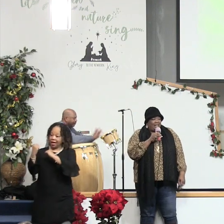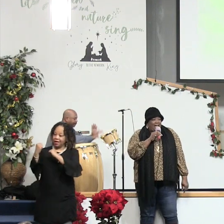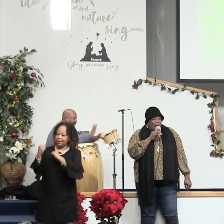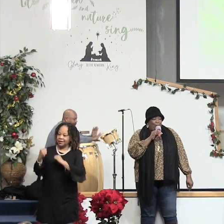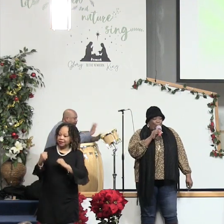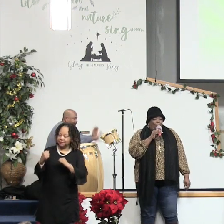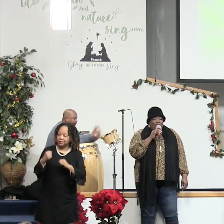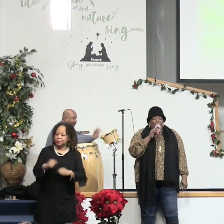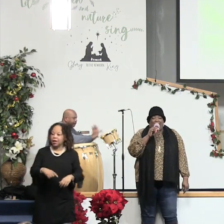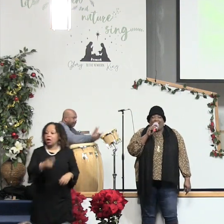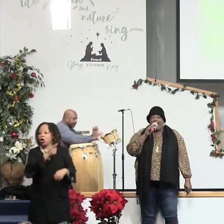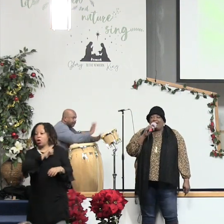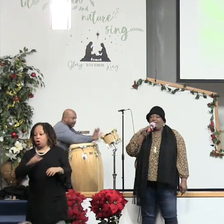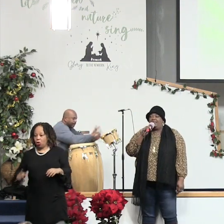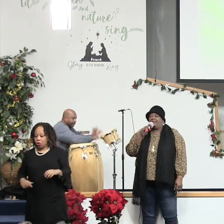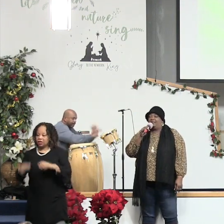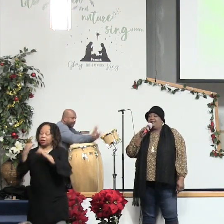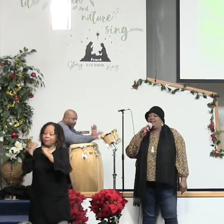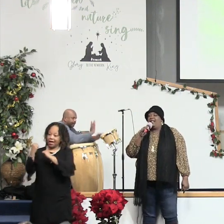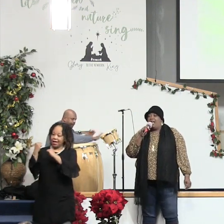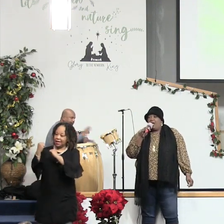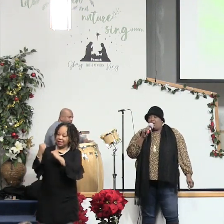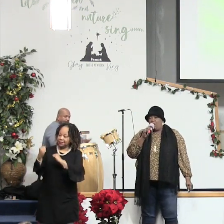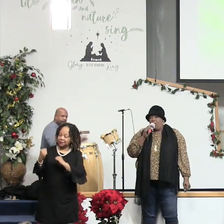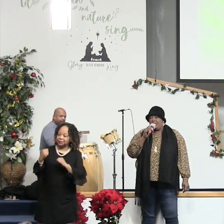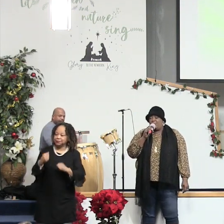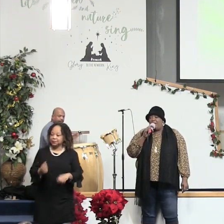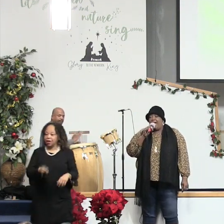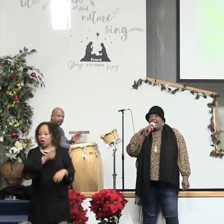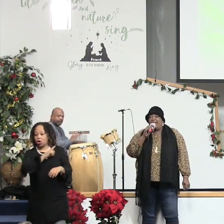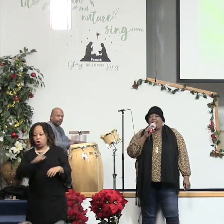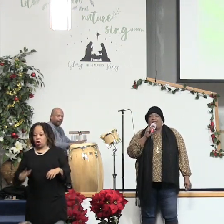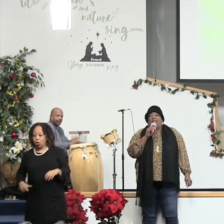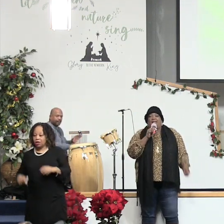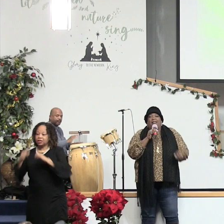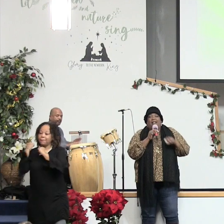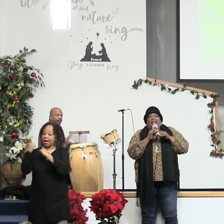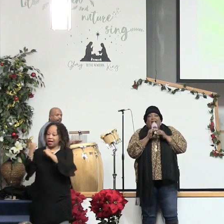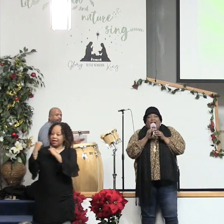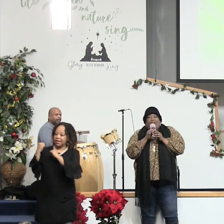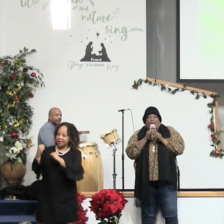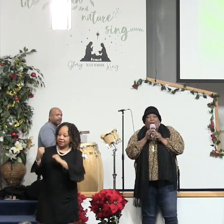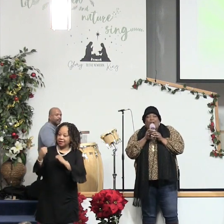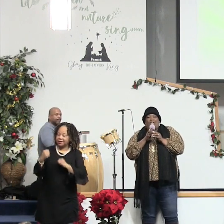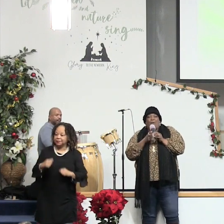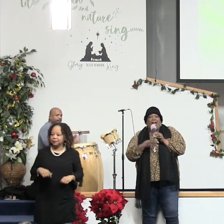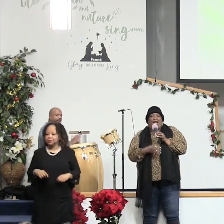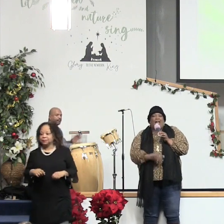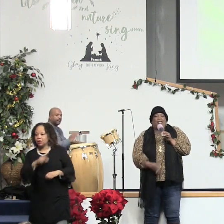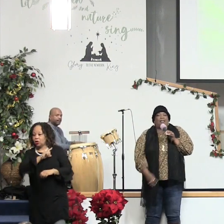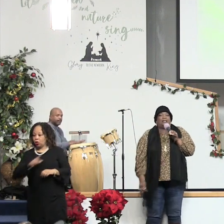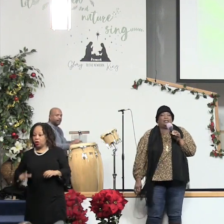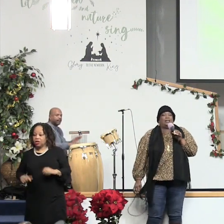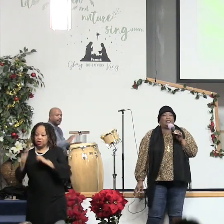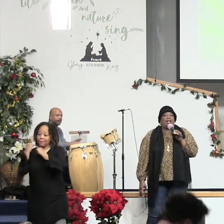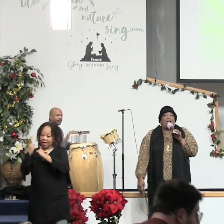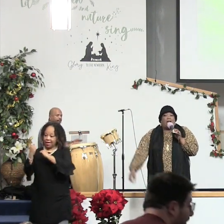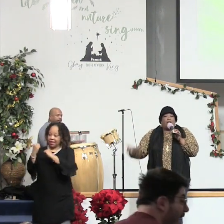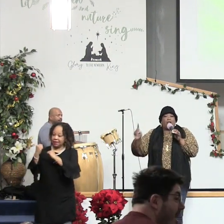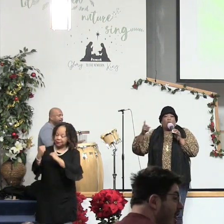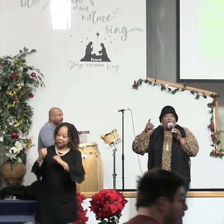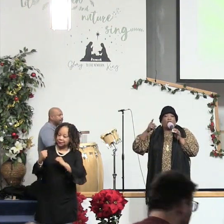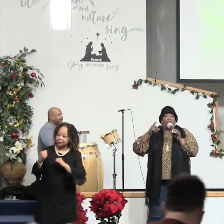you're mighty. Lord, you're mighty. Lord, you're mighty. Lord, you're mighty. Lord, you're mighty. Lord, you're mighty. Lord,